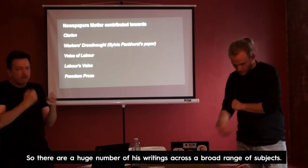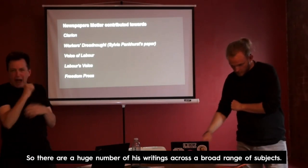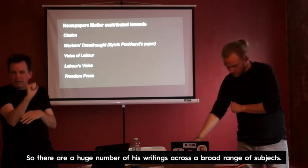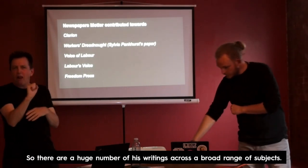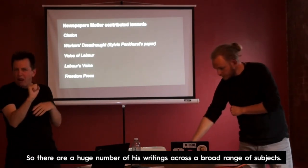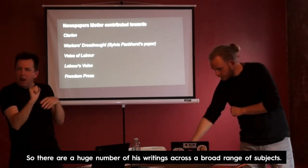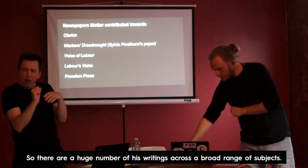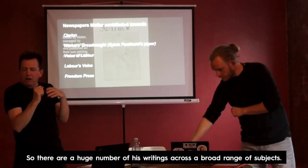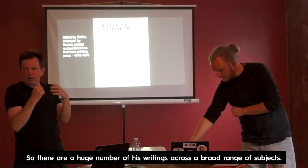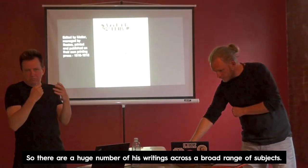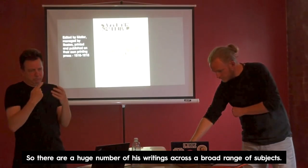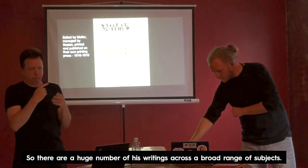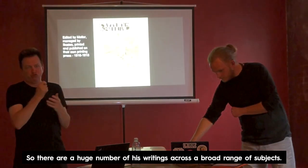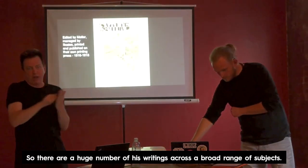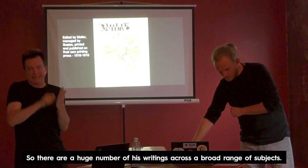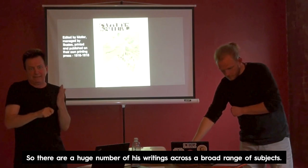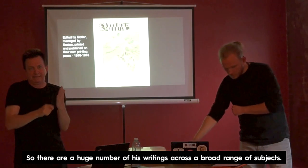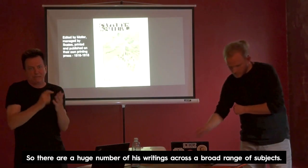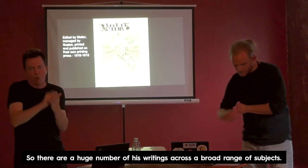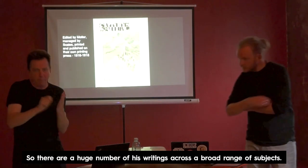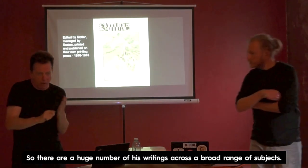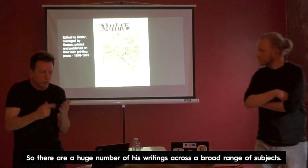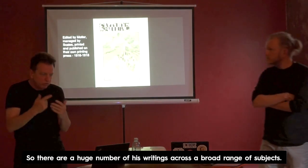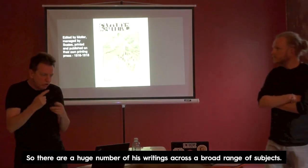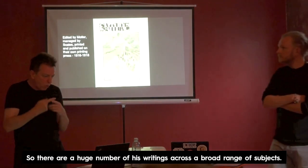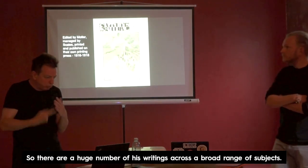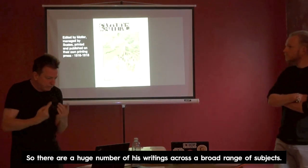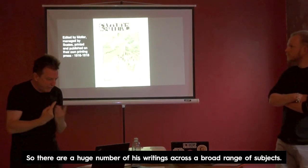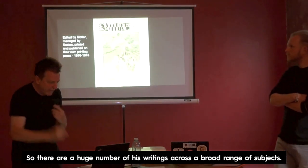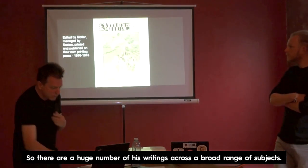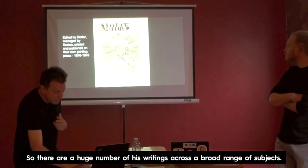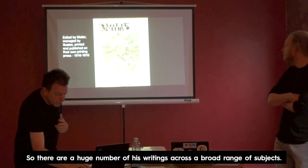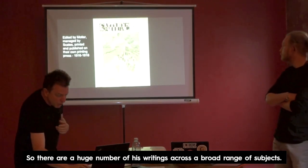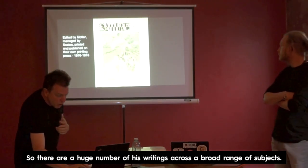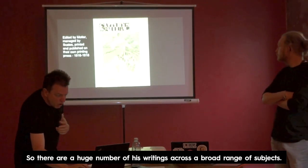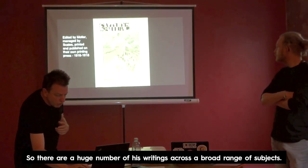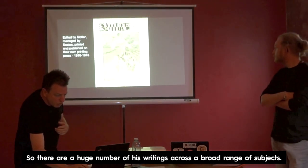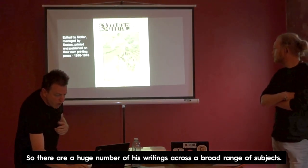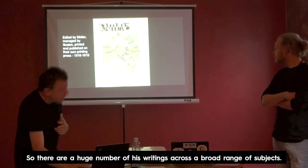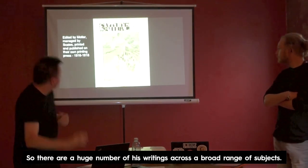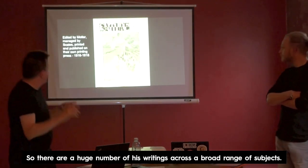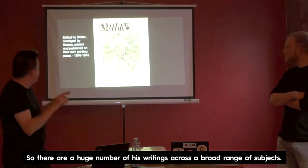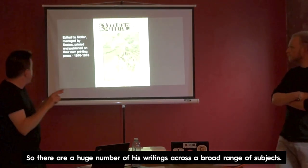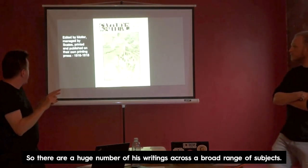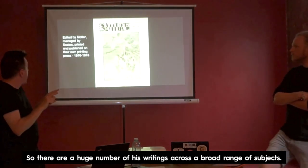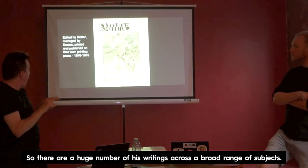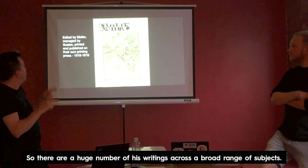So there are a huge number of his writings across a broad range of subjects, really.